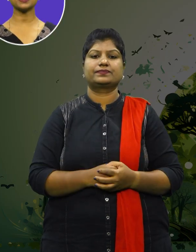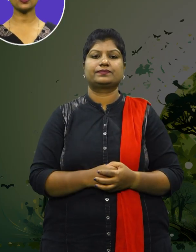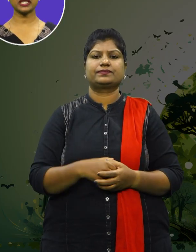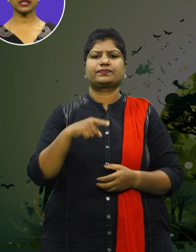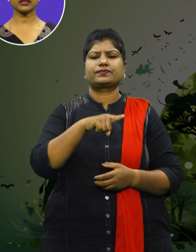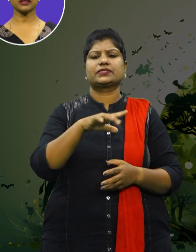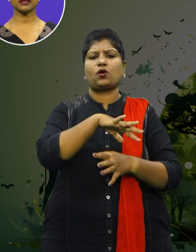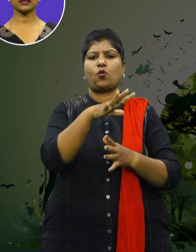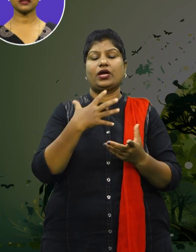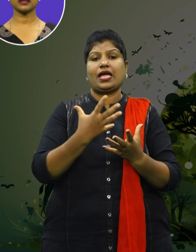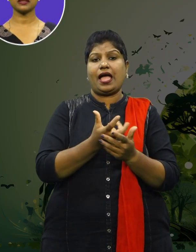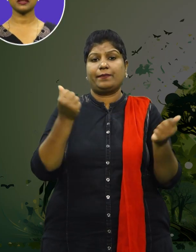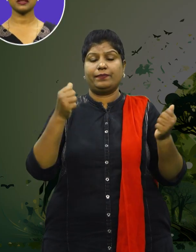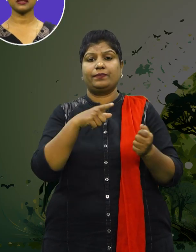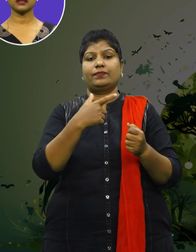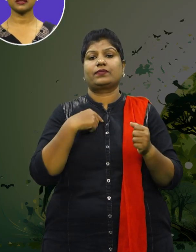escape the winter